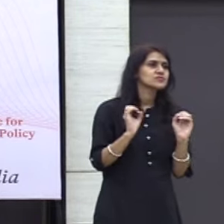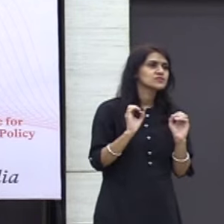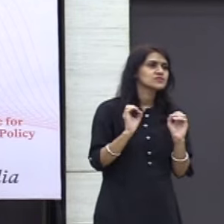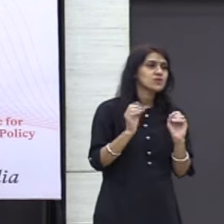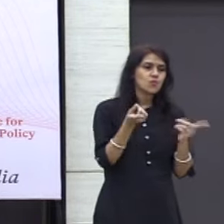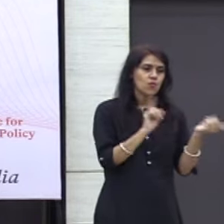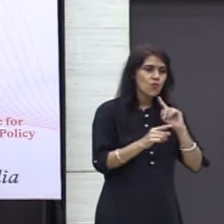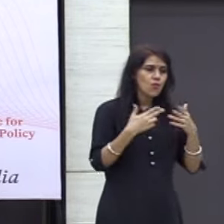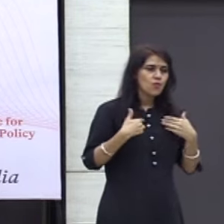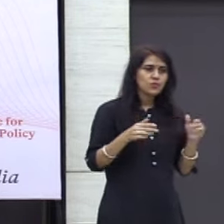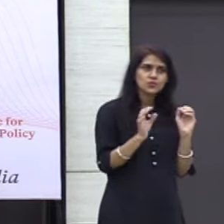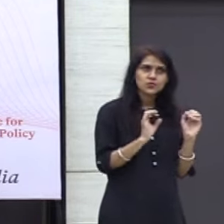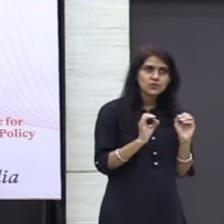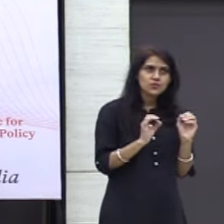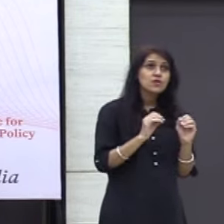Proceeds of crime